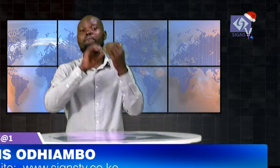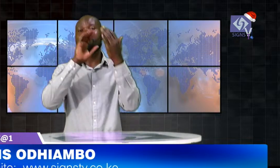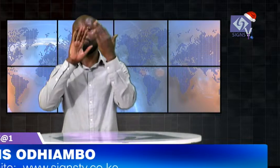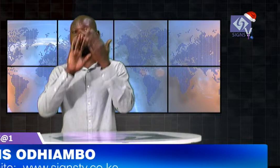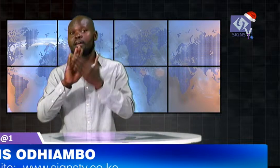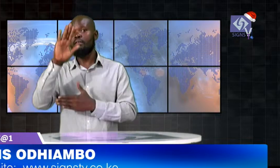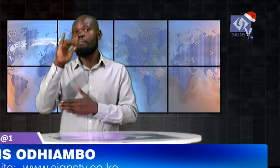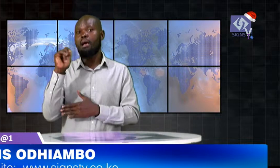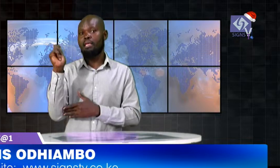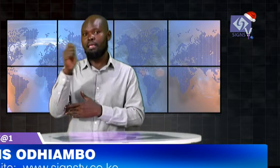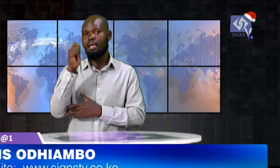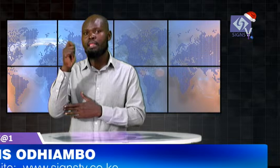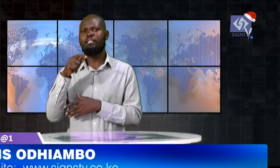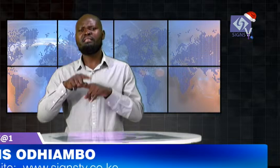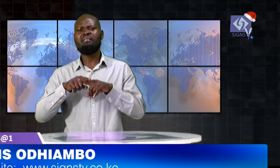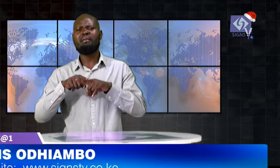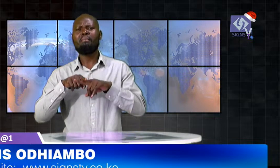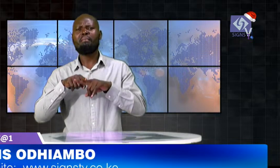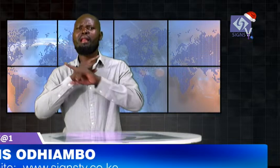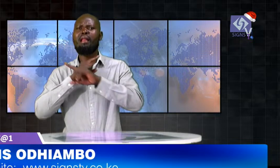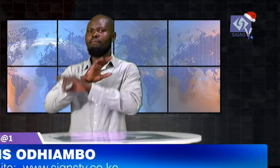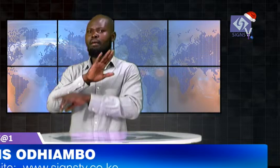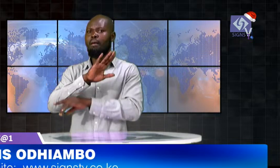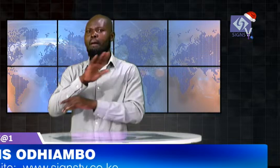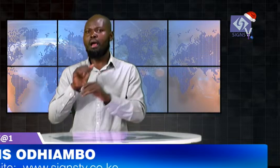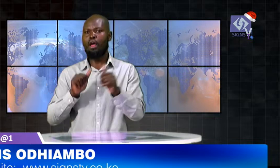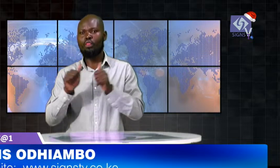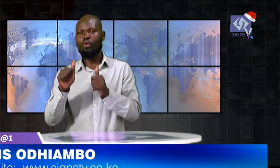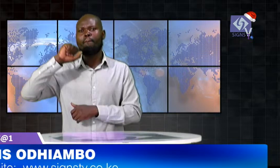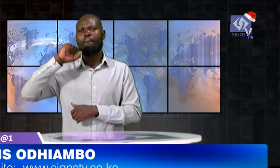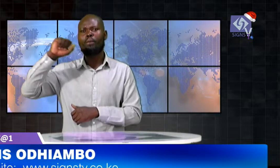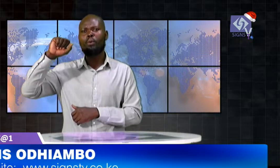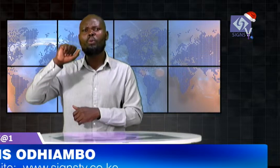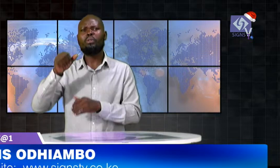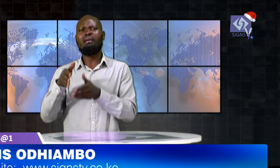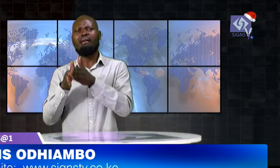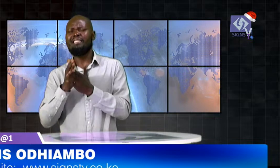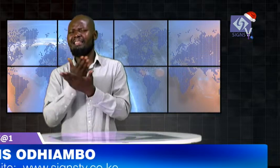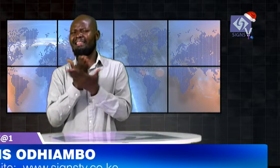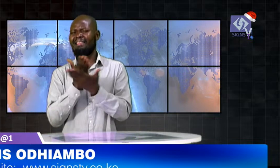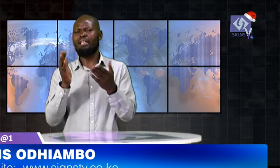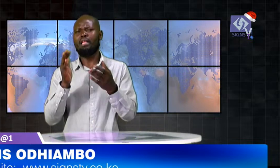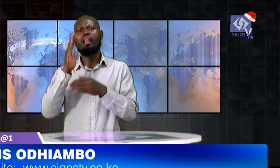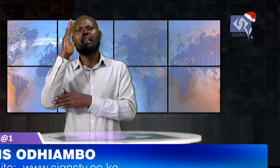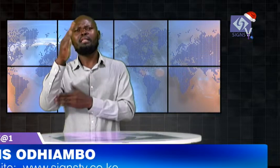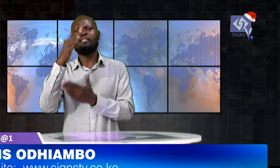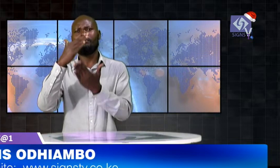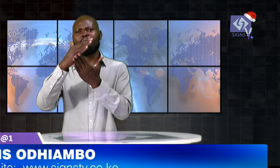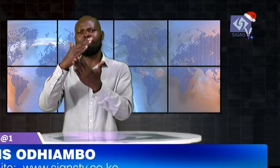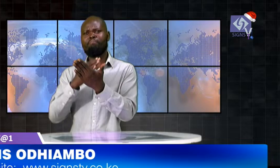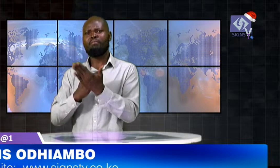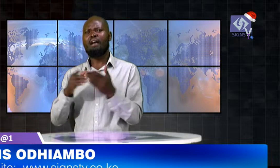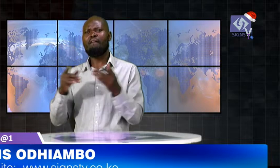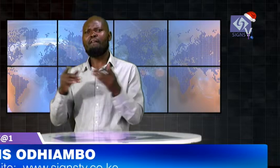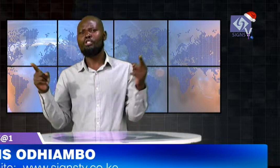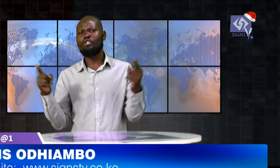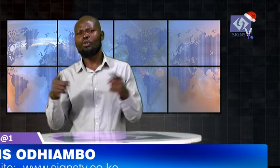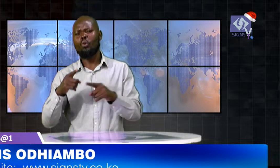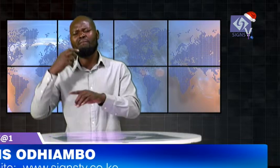President William Ruto while acknowledging the economic challenges faced